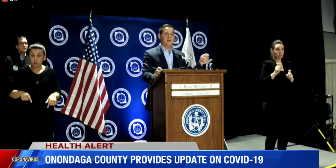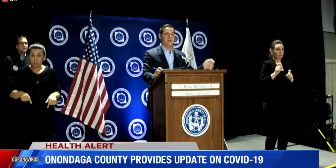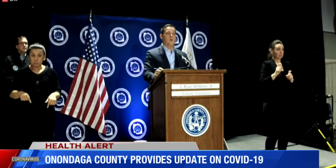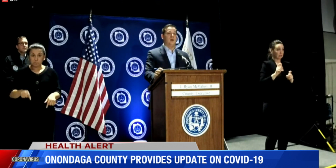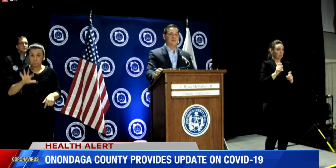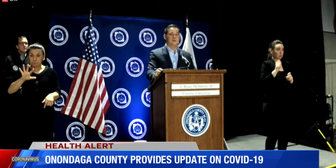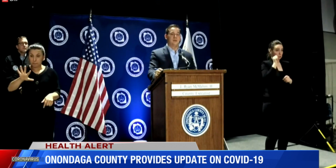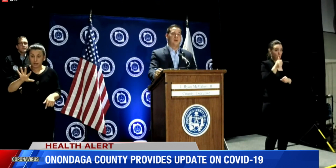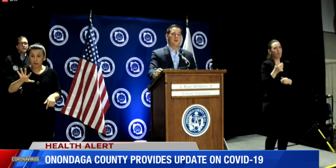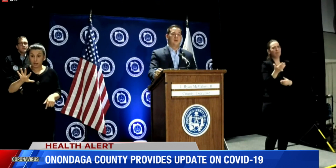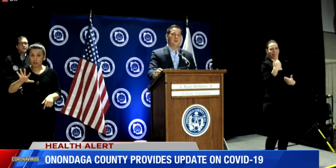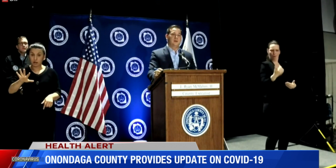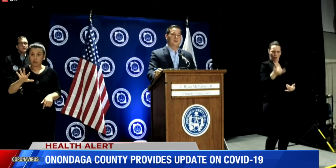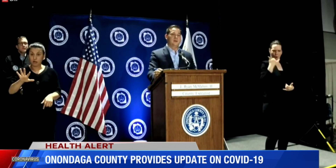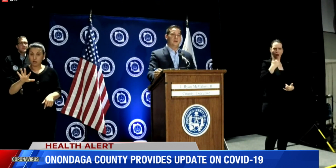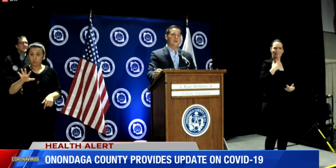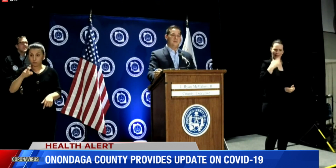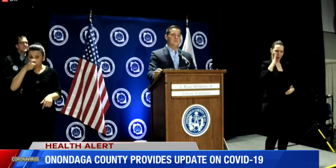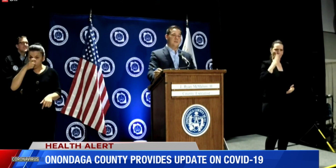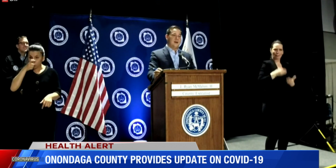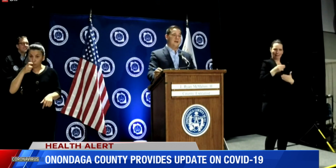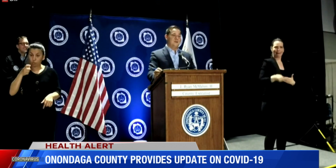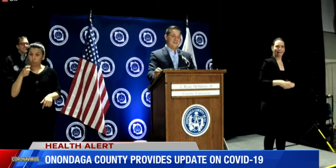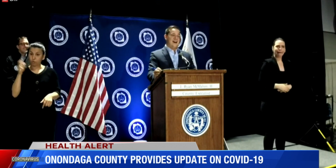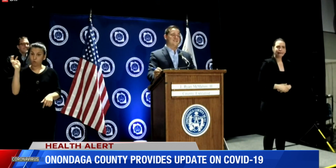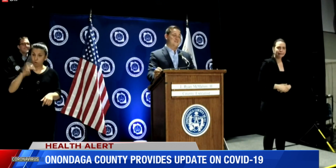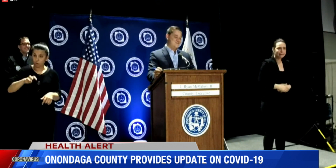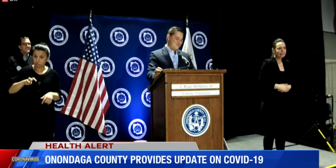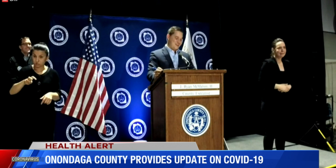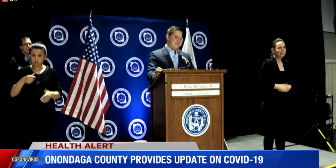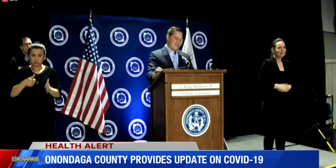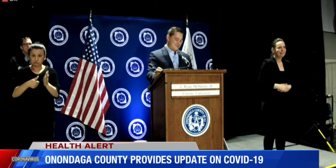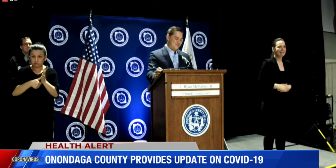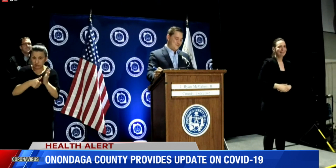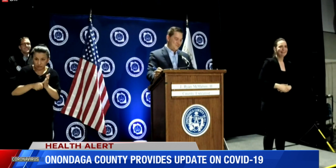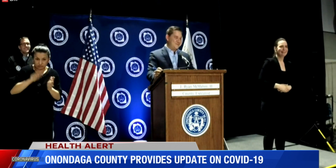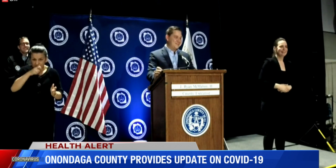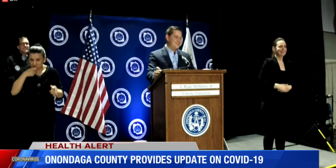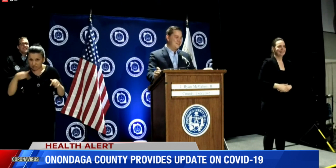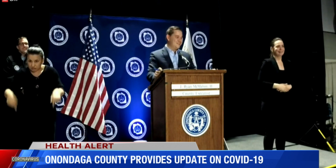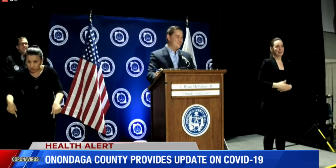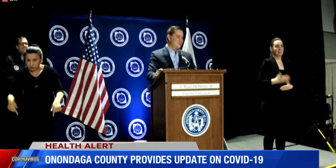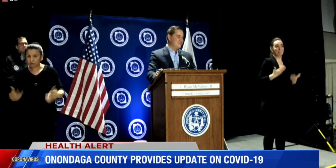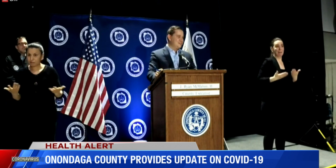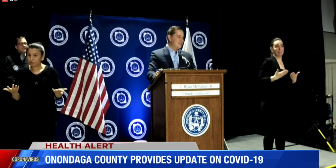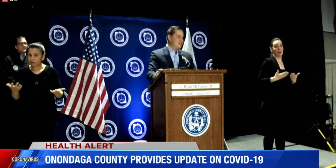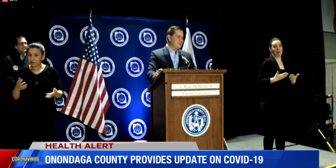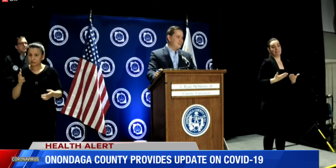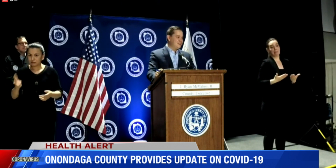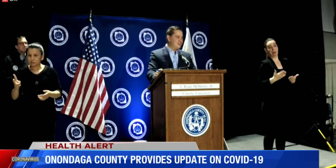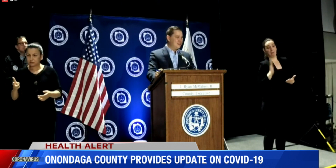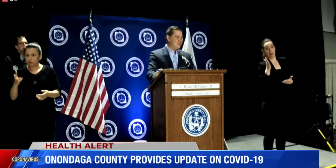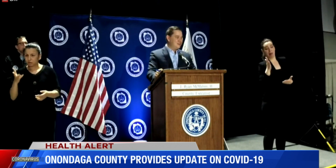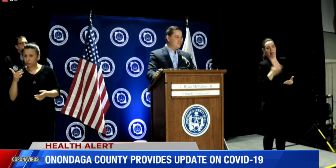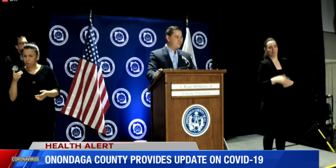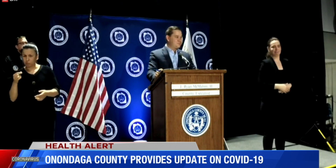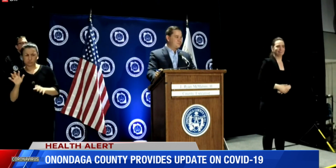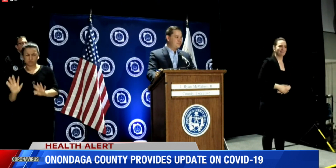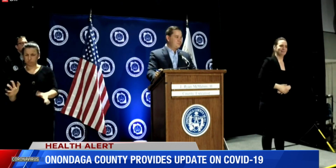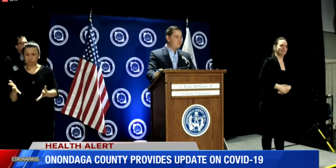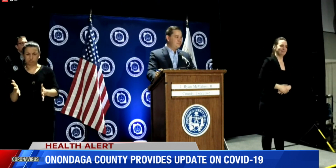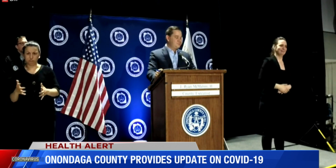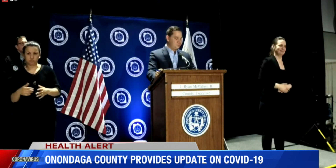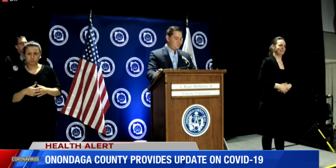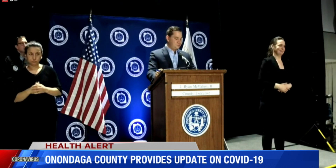that many at once. You might get other calls. Yeah, I get lots of them. Brian, why did the test turnaround get a